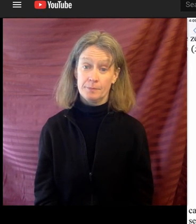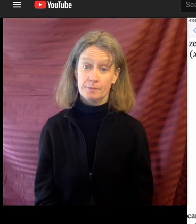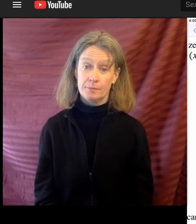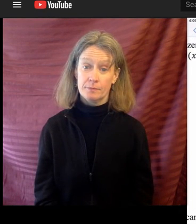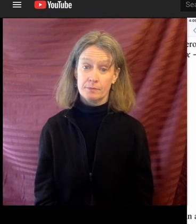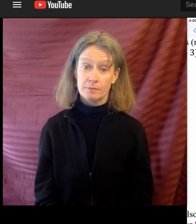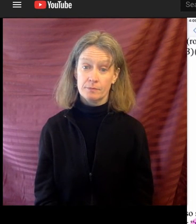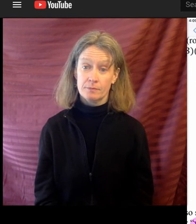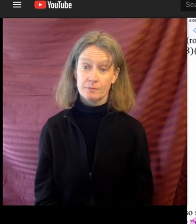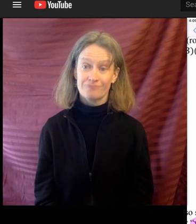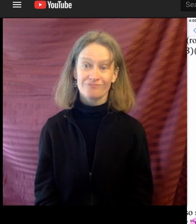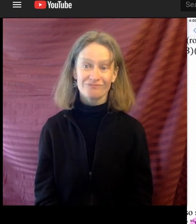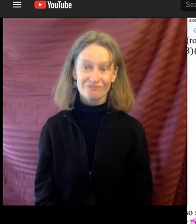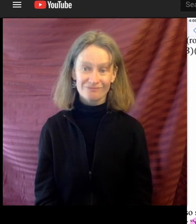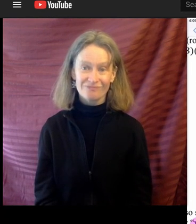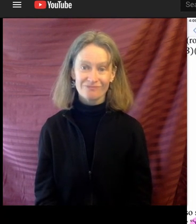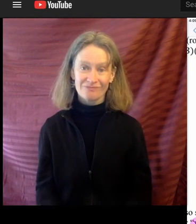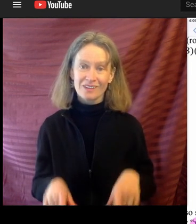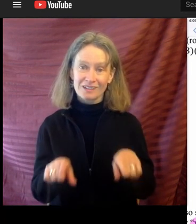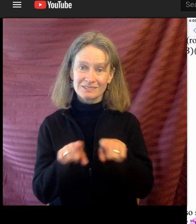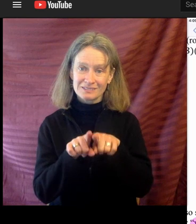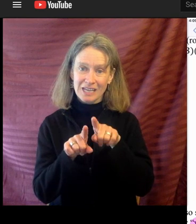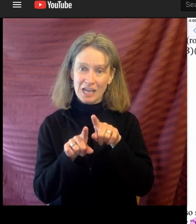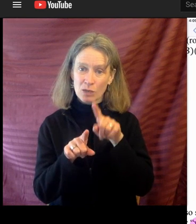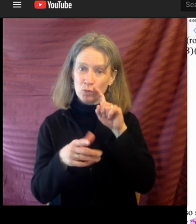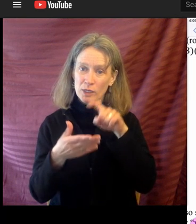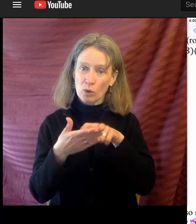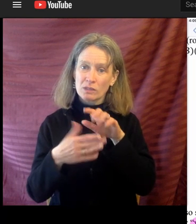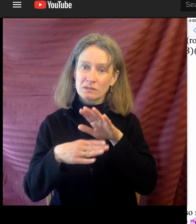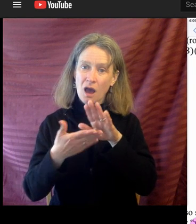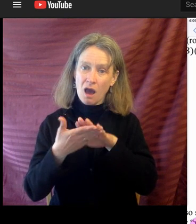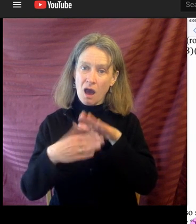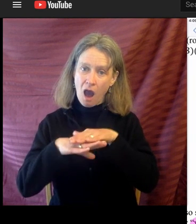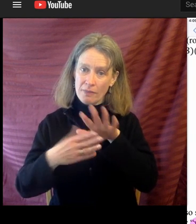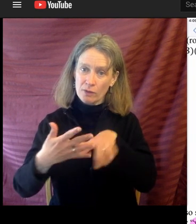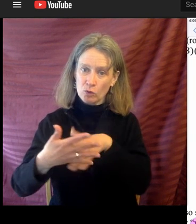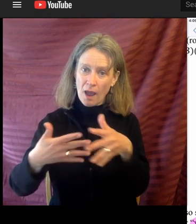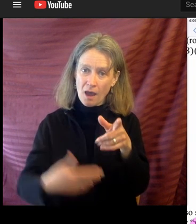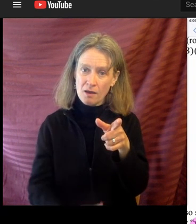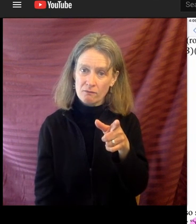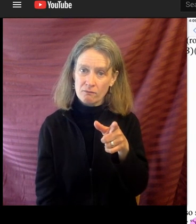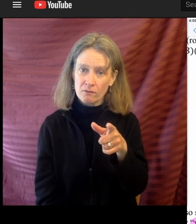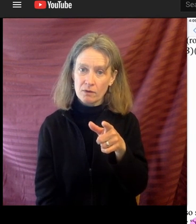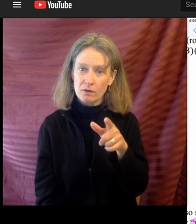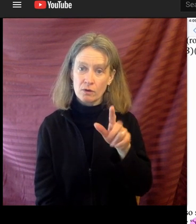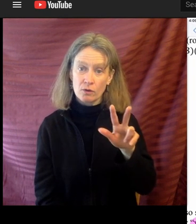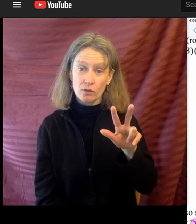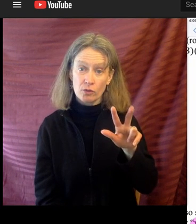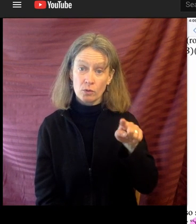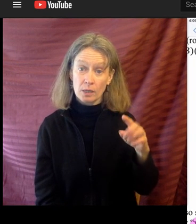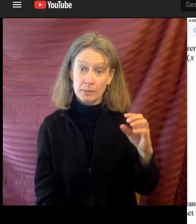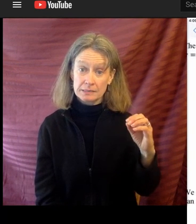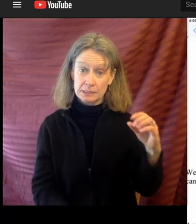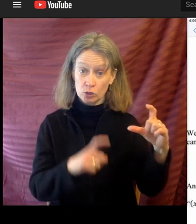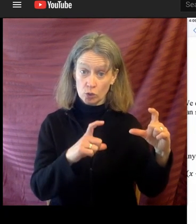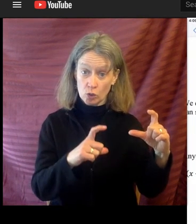that's the same thing we found on the graph, 3, 0, and -2, 0.